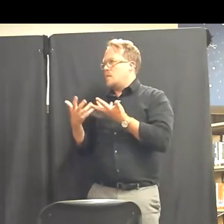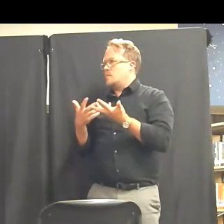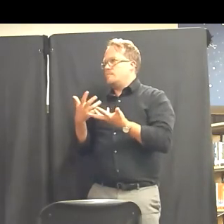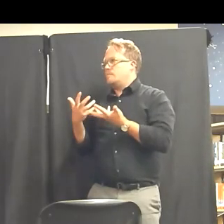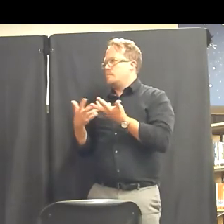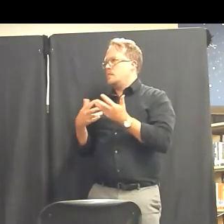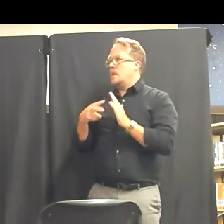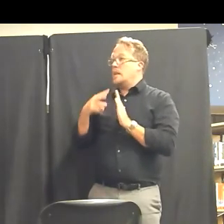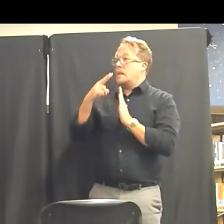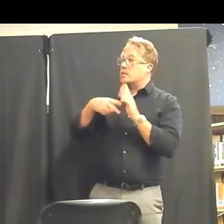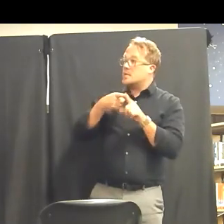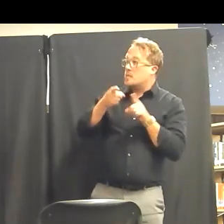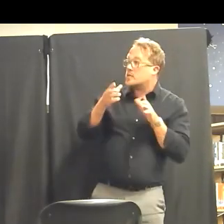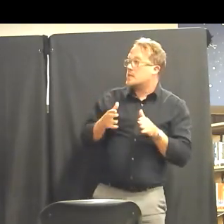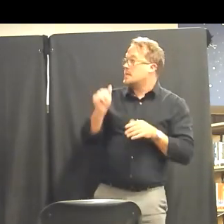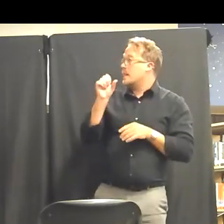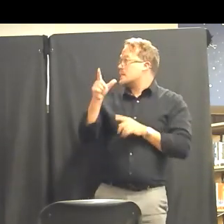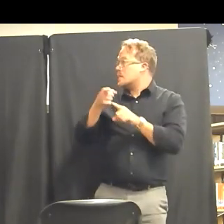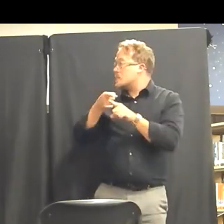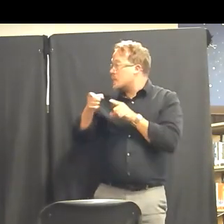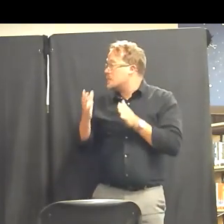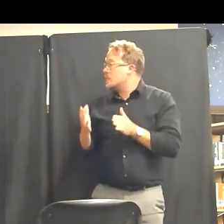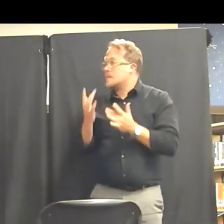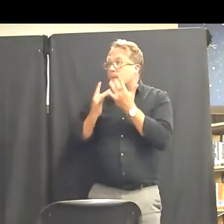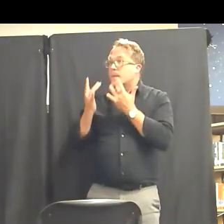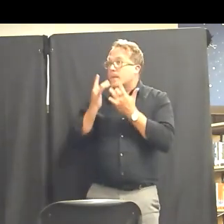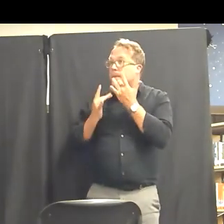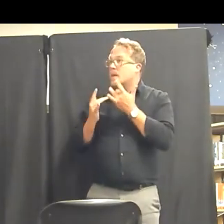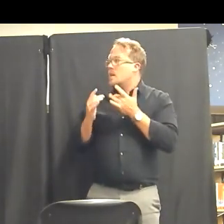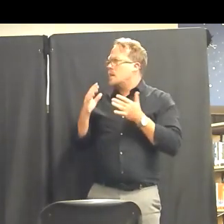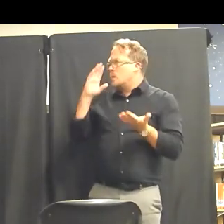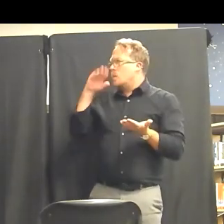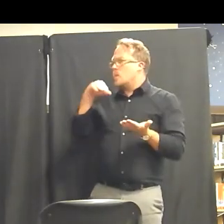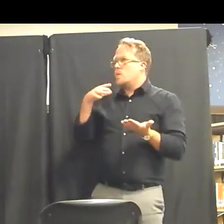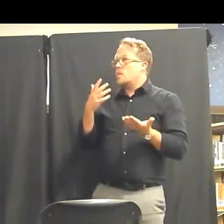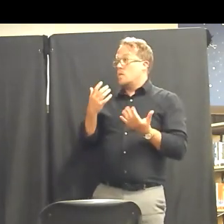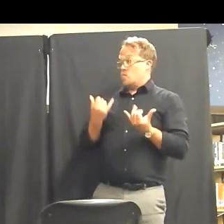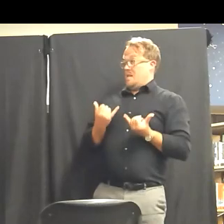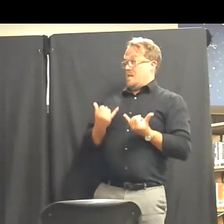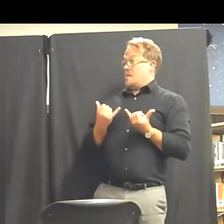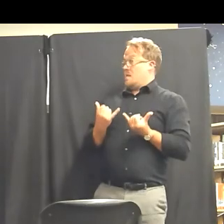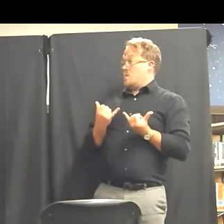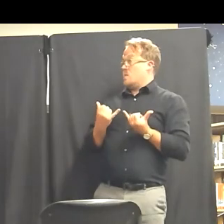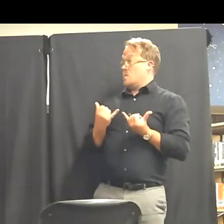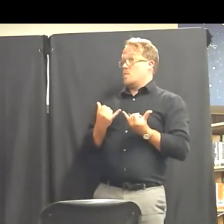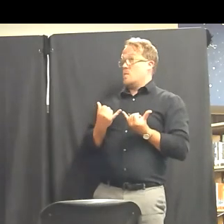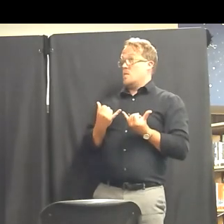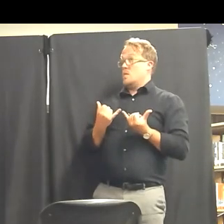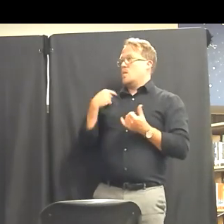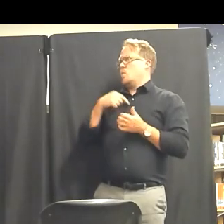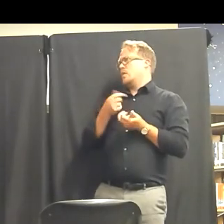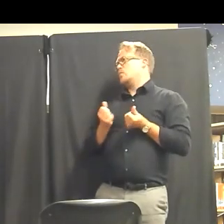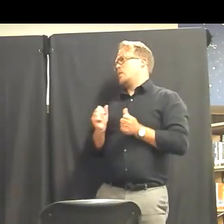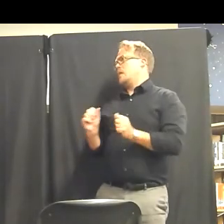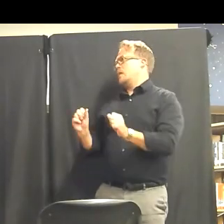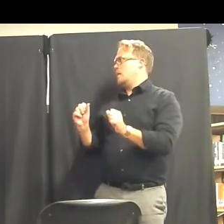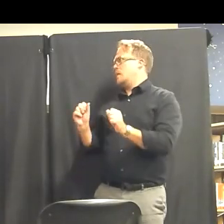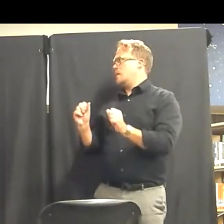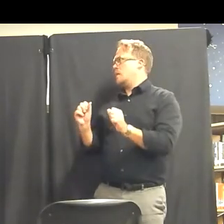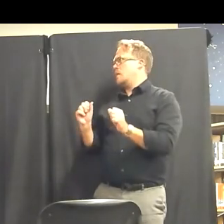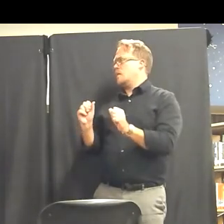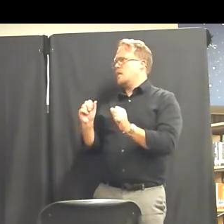literacy specialists, ASL specialists. And, right now we're trying